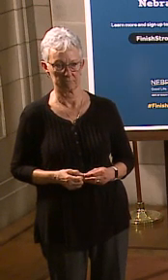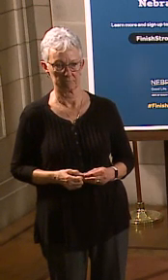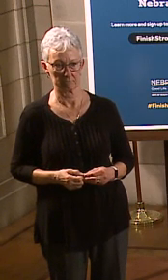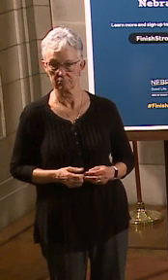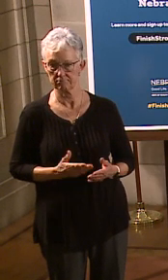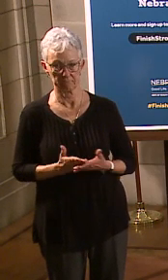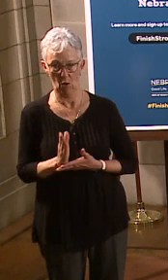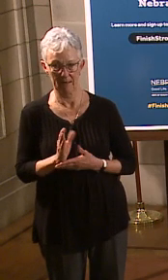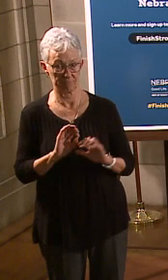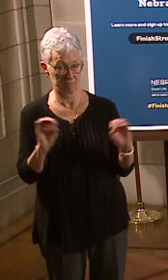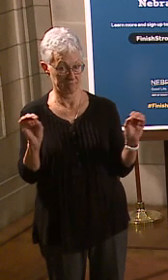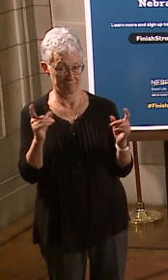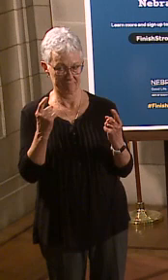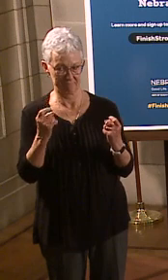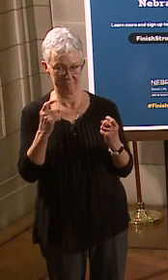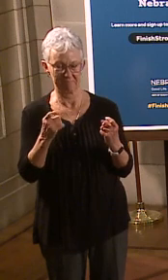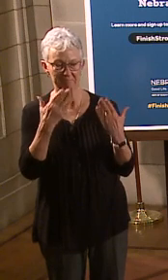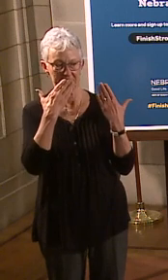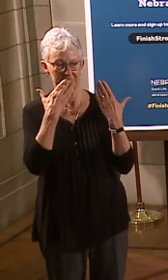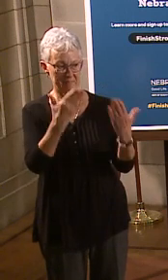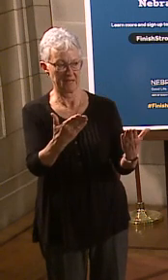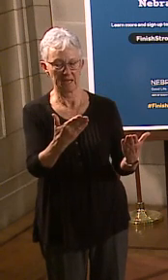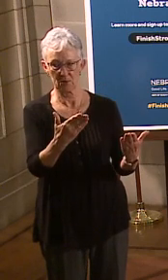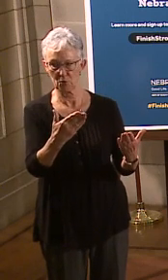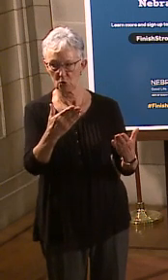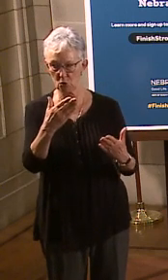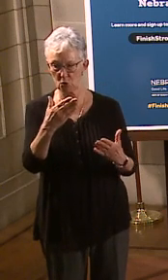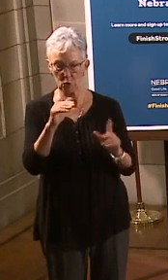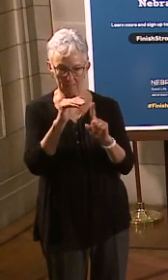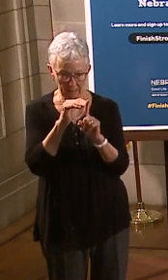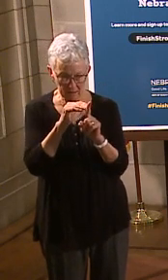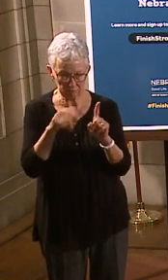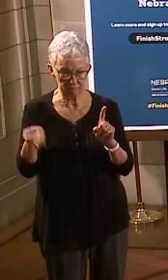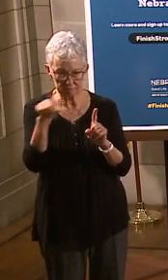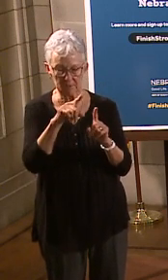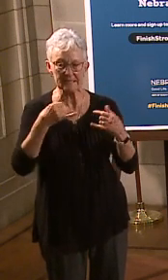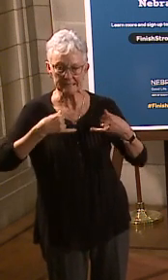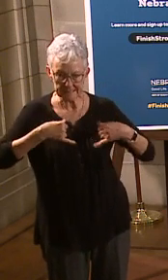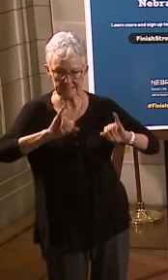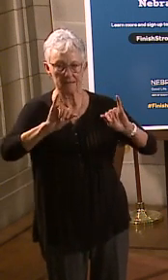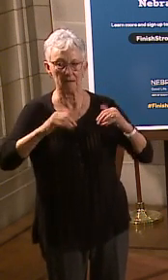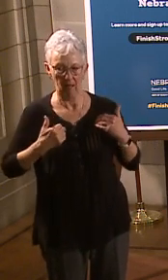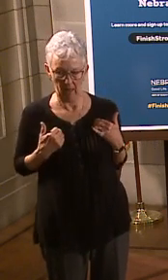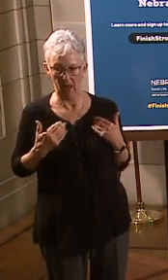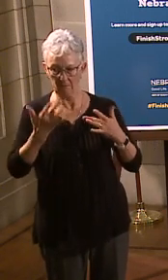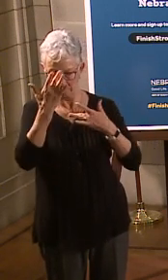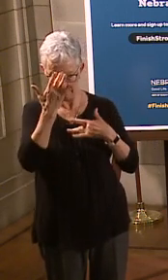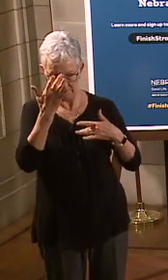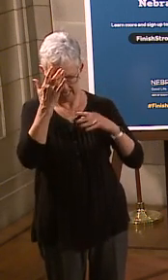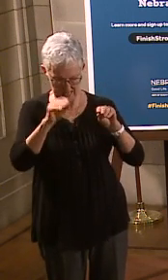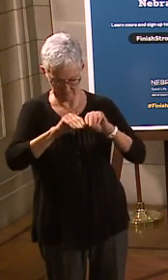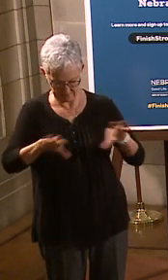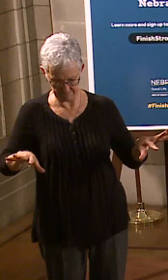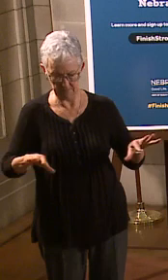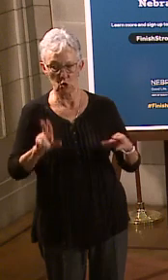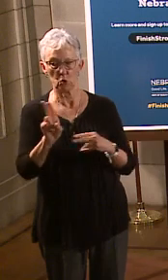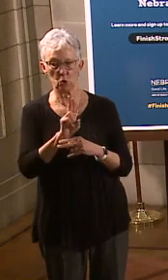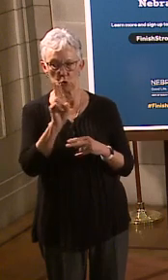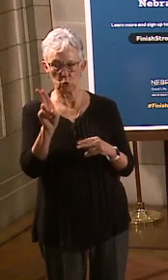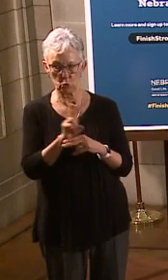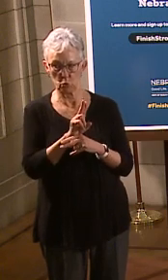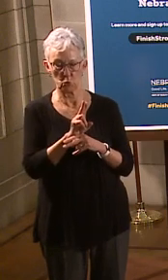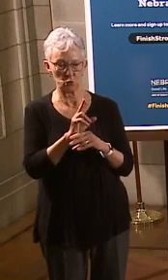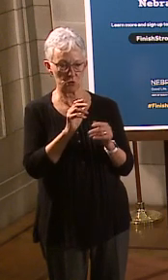All right, seeing none. Again, folks, thank you very much. Again, we remind people that there is still a pandemic. So please continue to use the tools like keeping